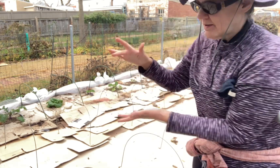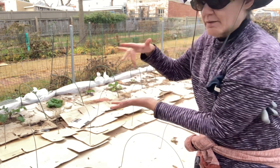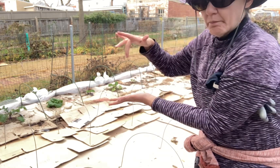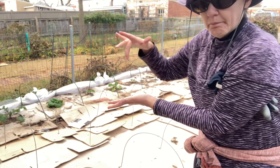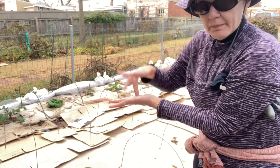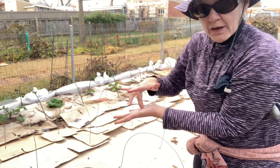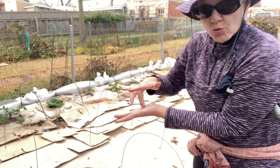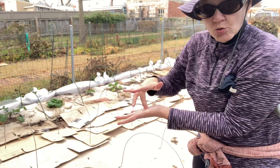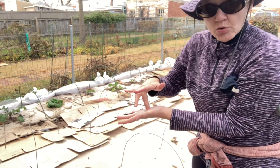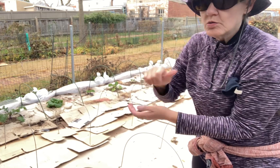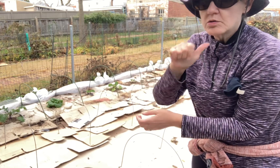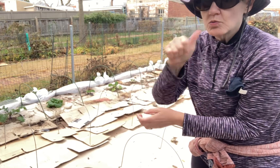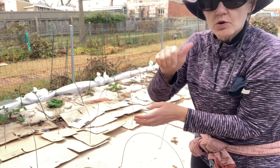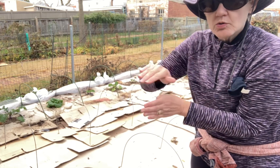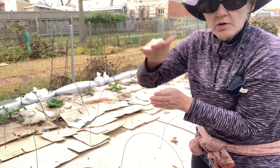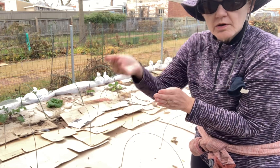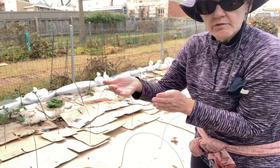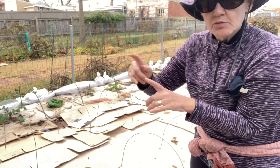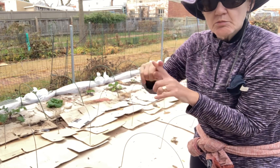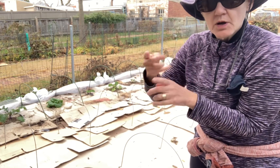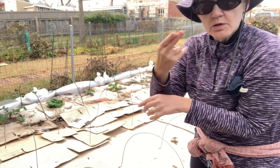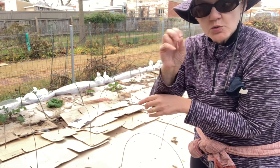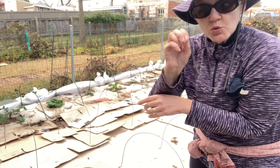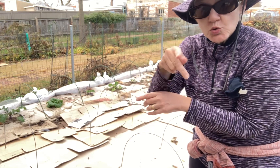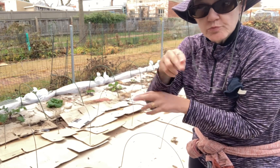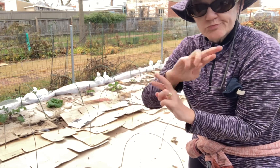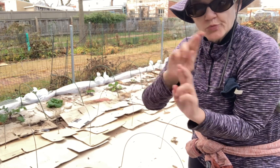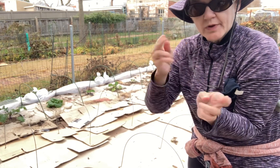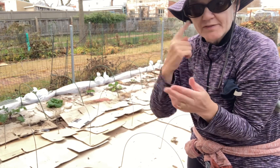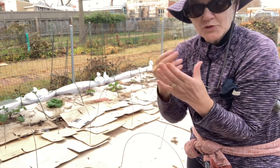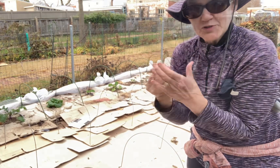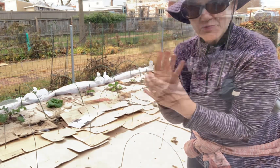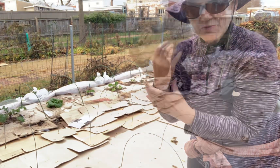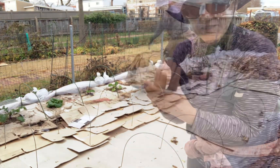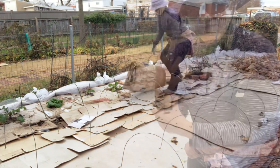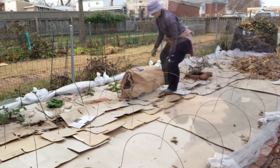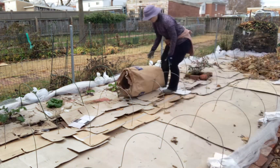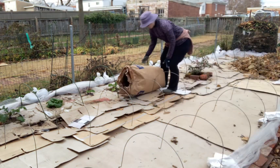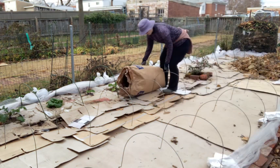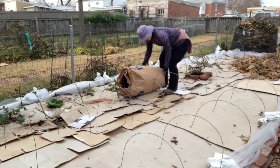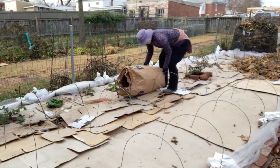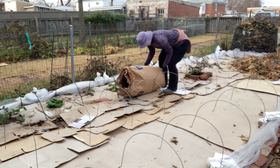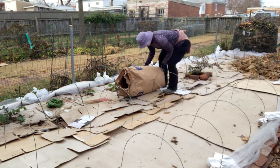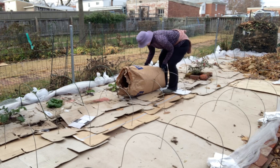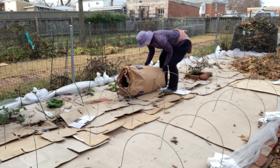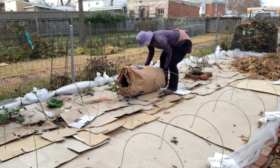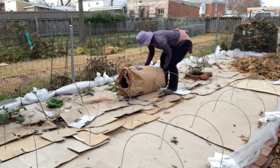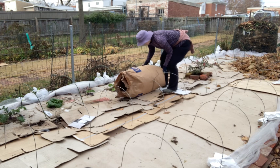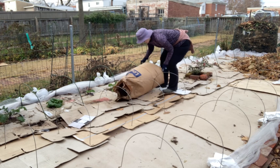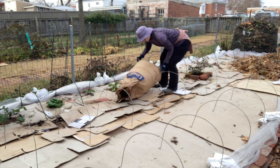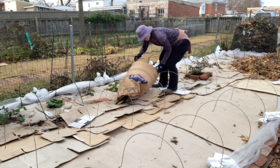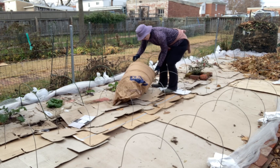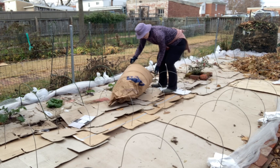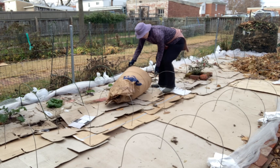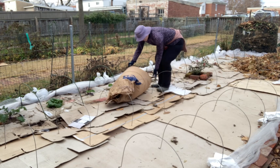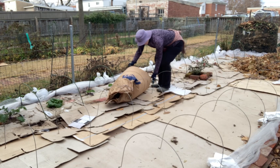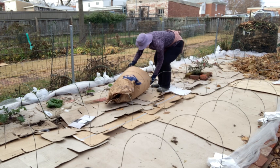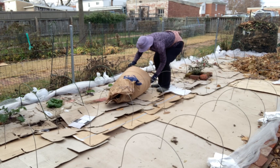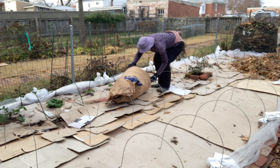help keep the leaves in place. We're not going to cover the middle hoops, but